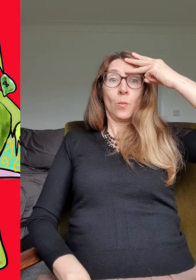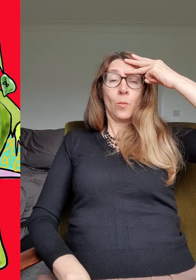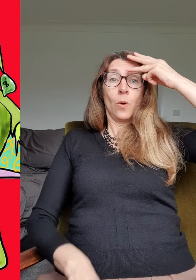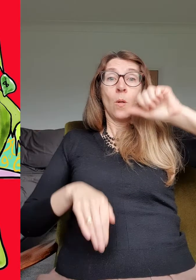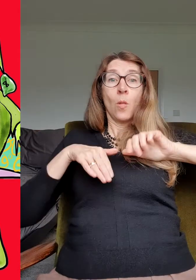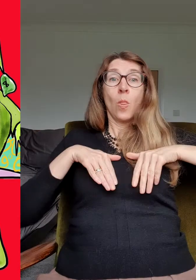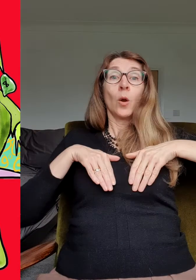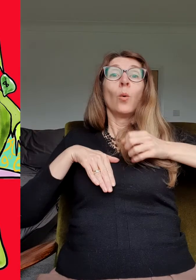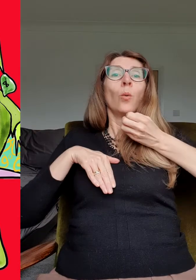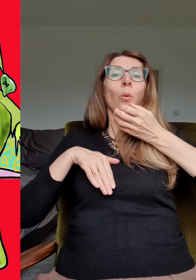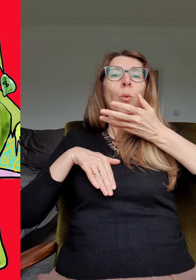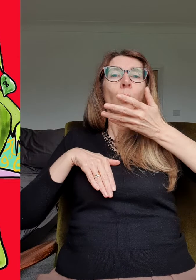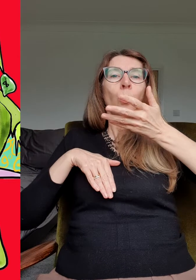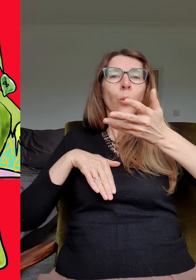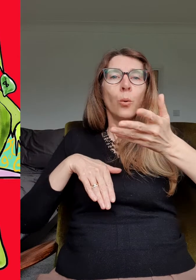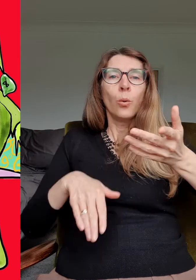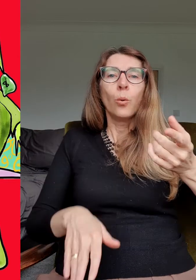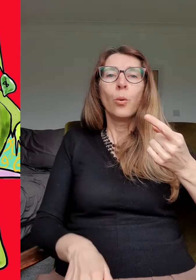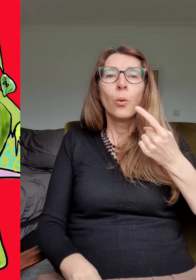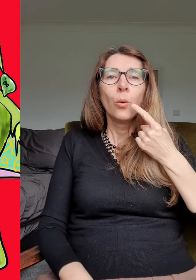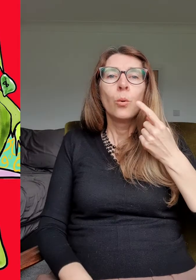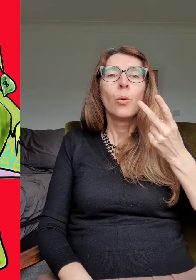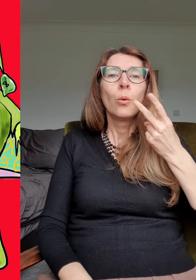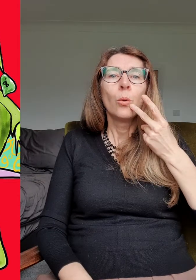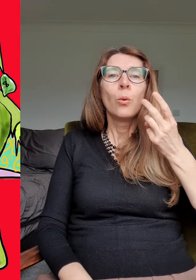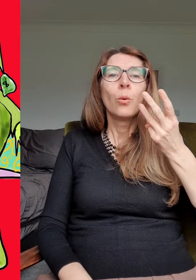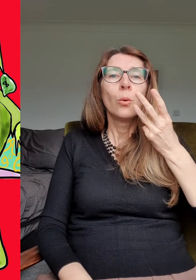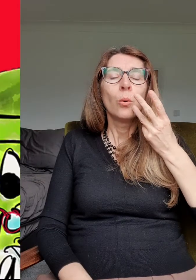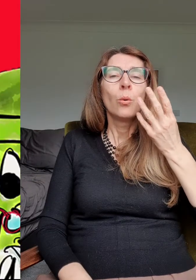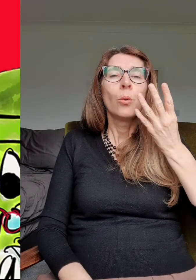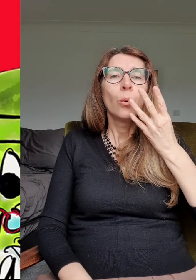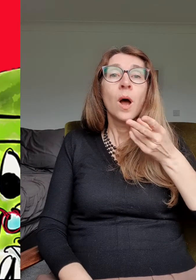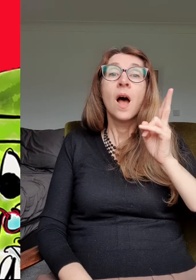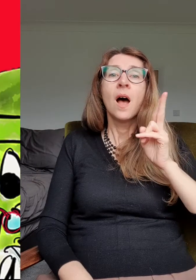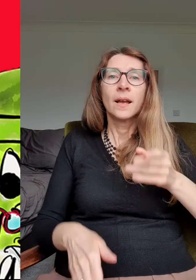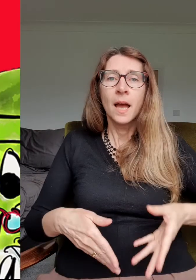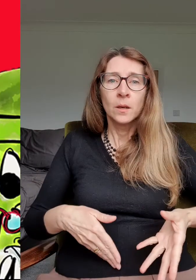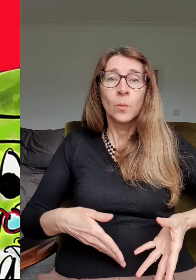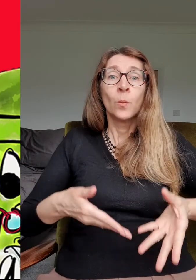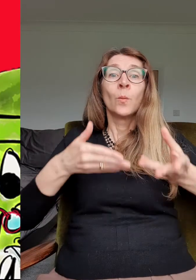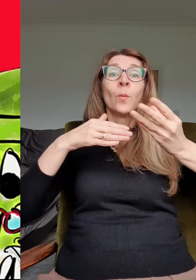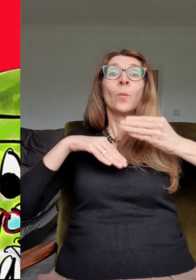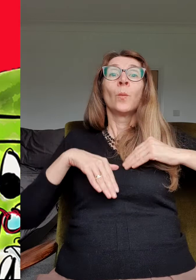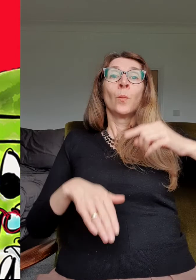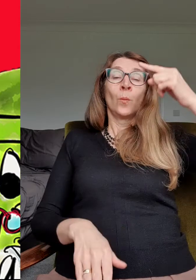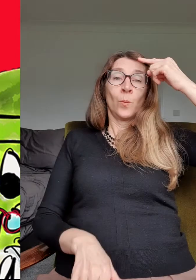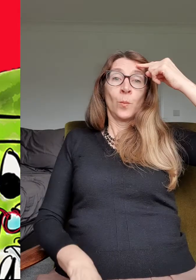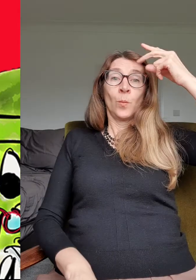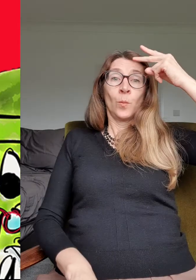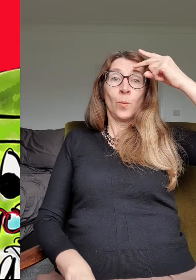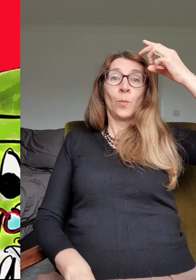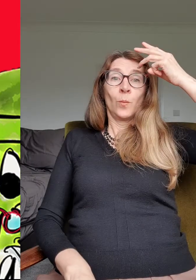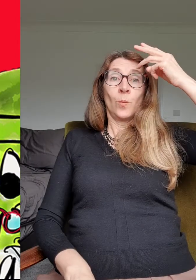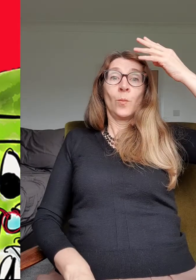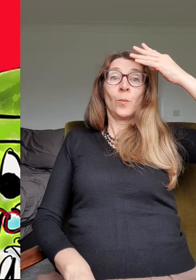head. 1, 2, 3. Then they let the breath out through